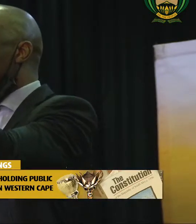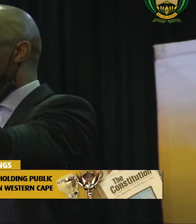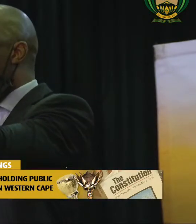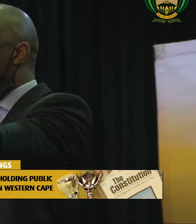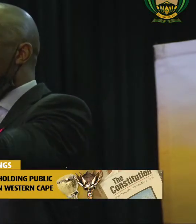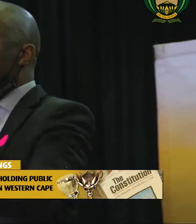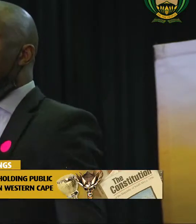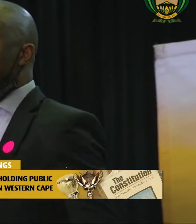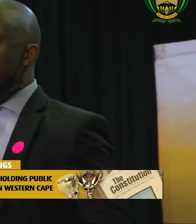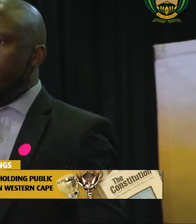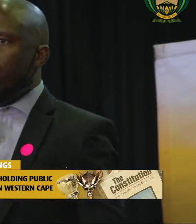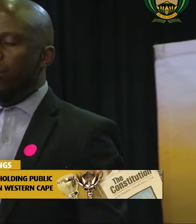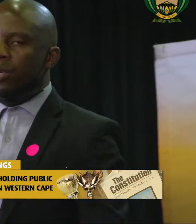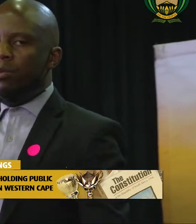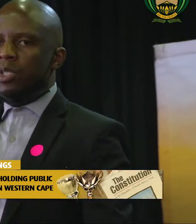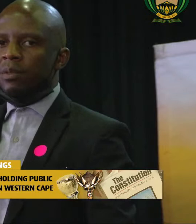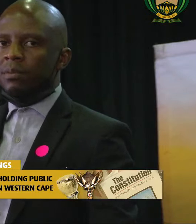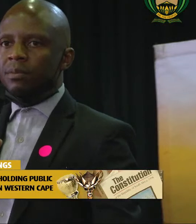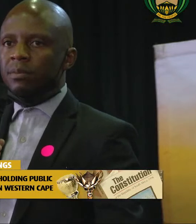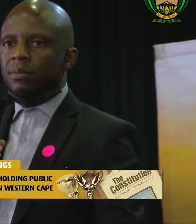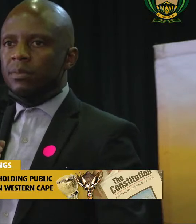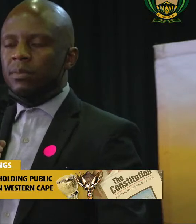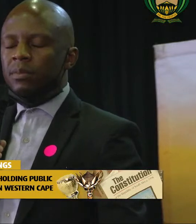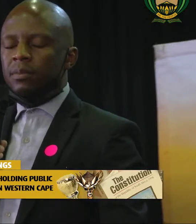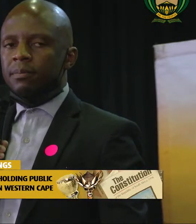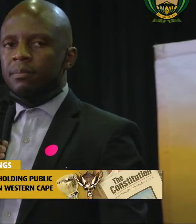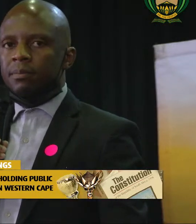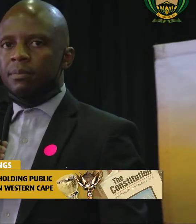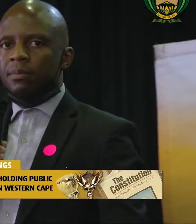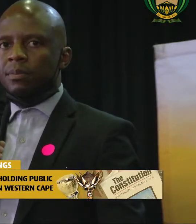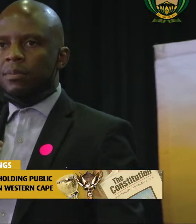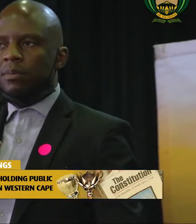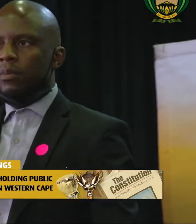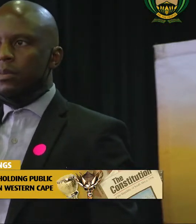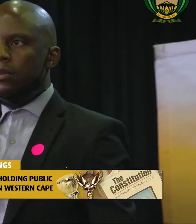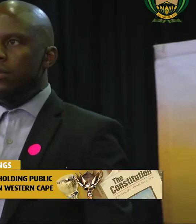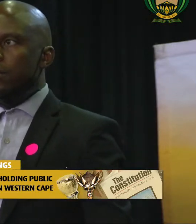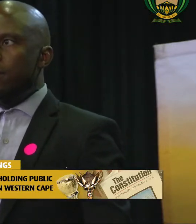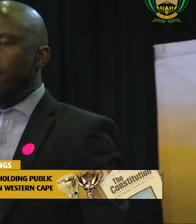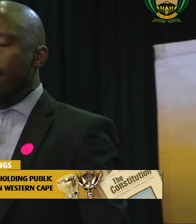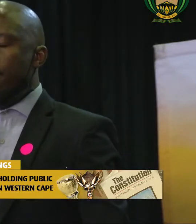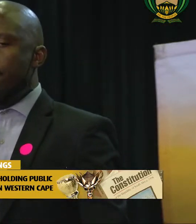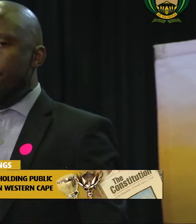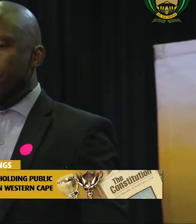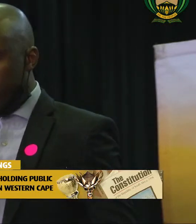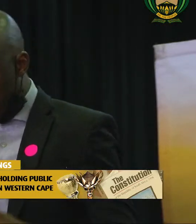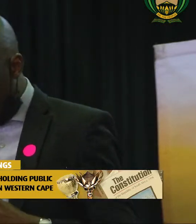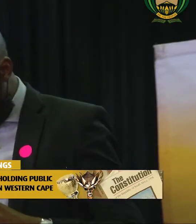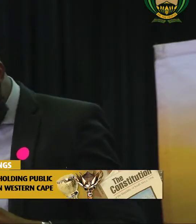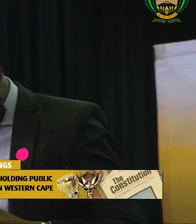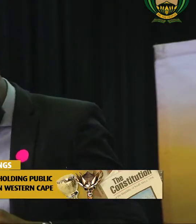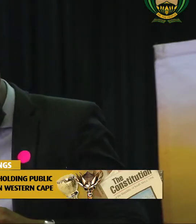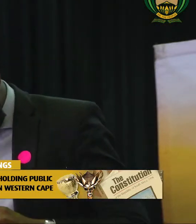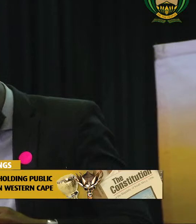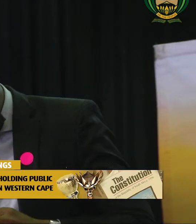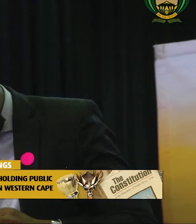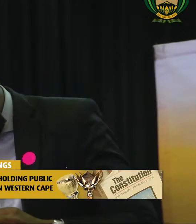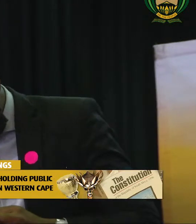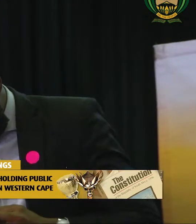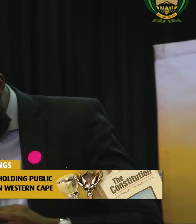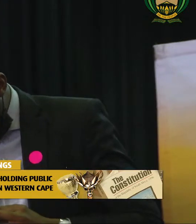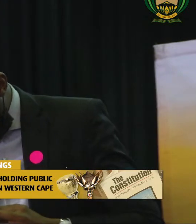accommodate all our people to make a contribution. Lakuphela ixesha lakho xa kucelwa ukuba shenqa